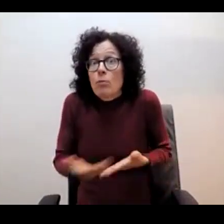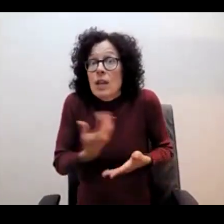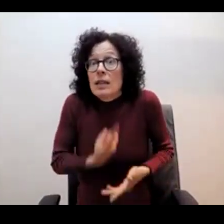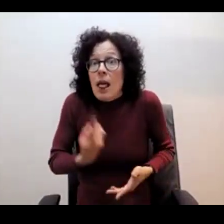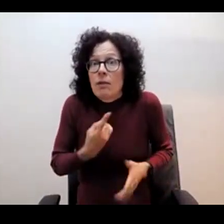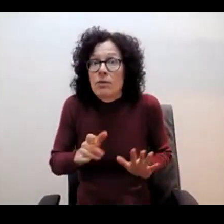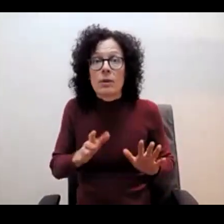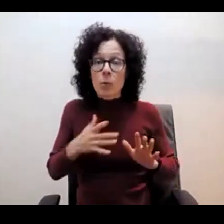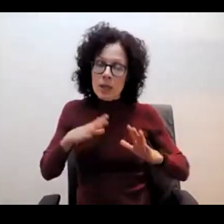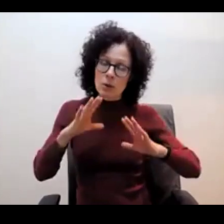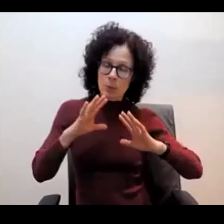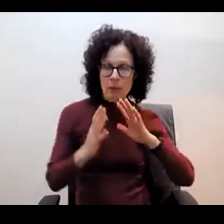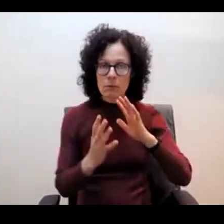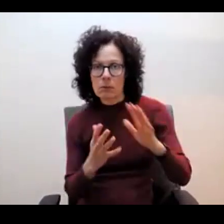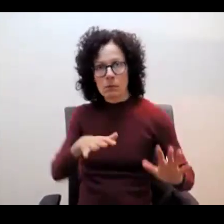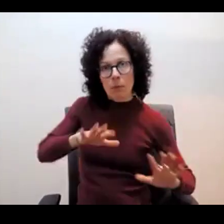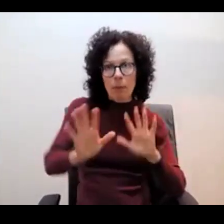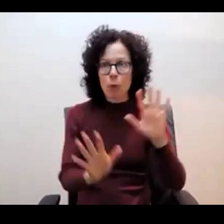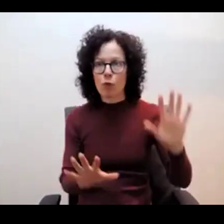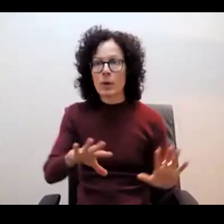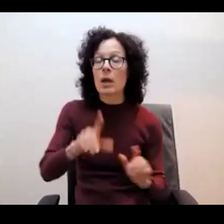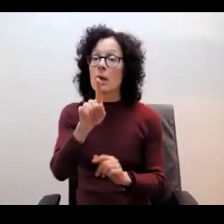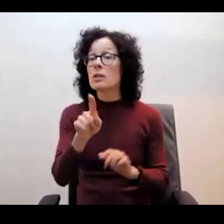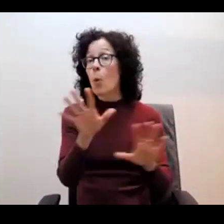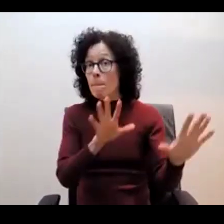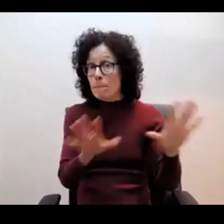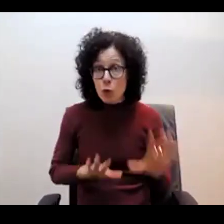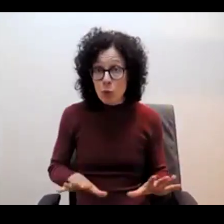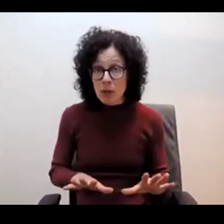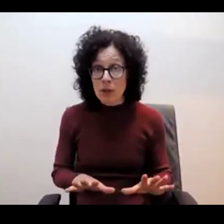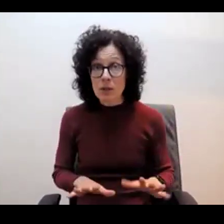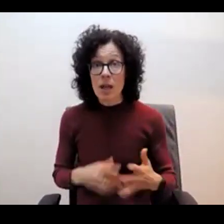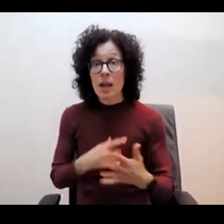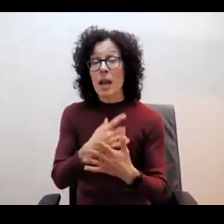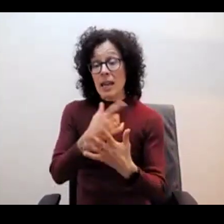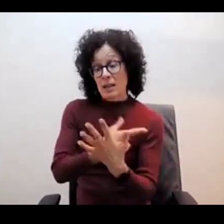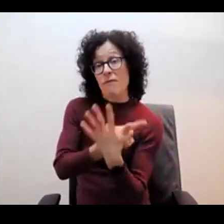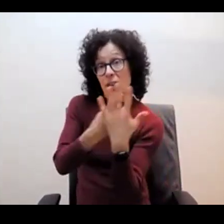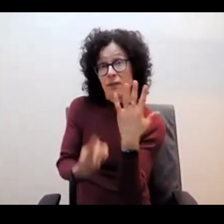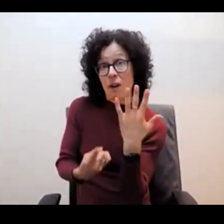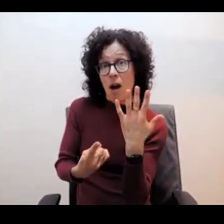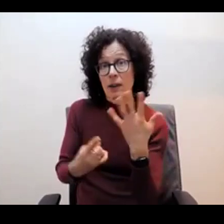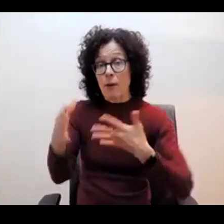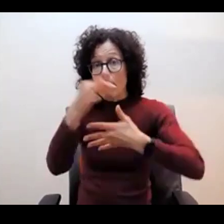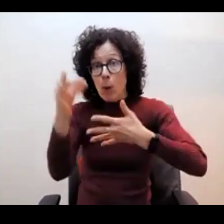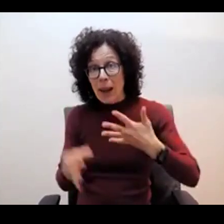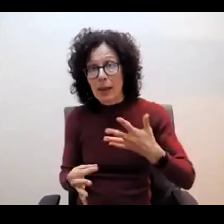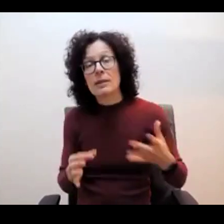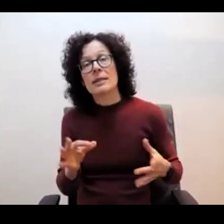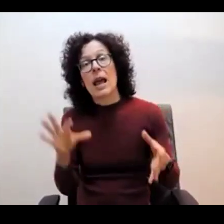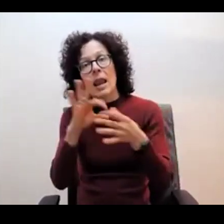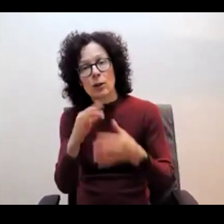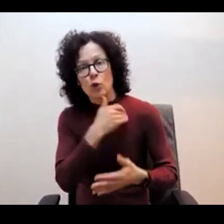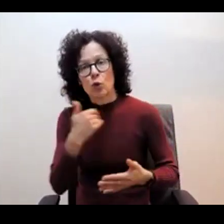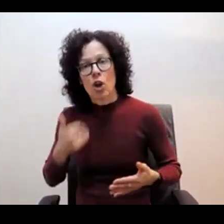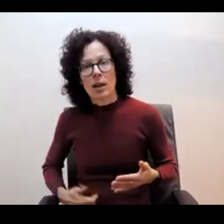So movement, like I said, is one of the 5 modalities in Chinese medicine. I always have to peek